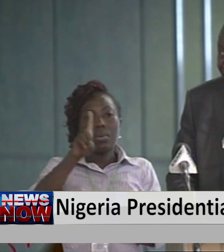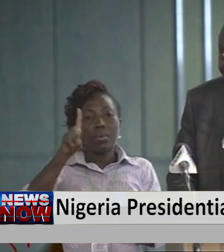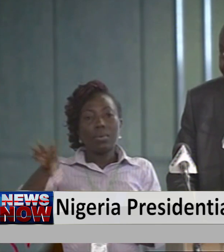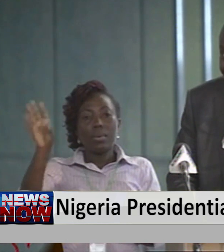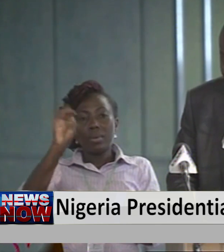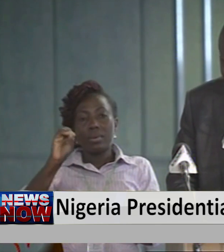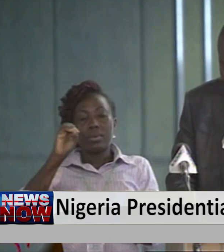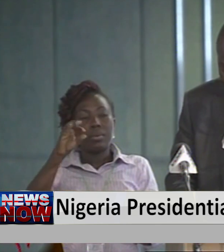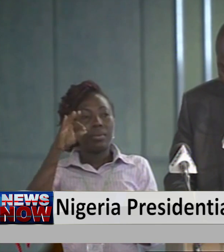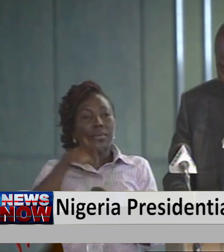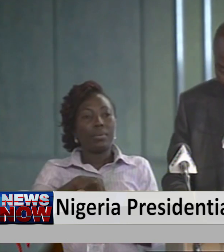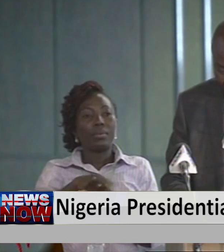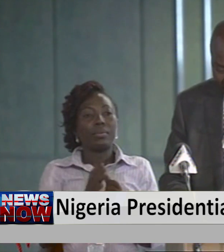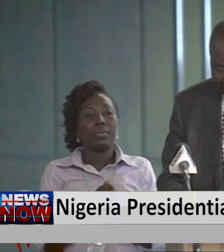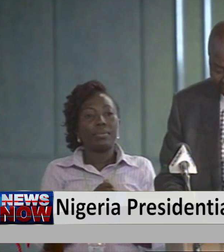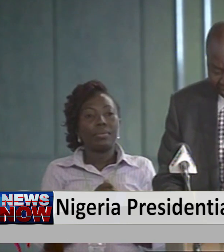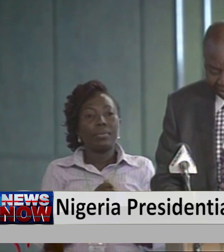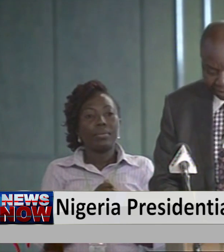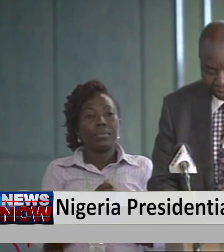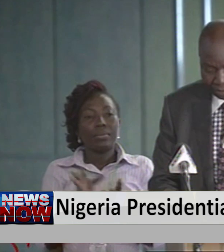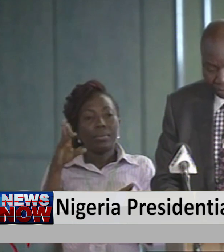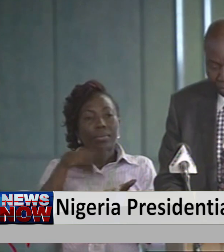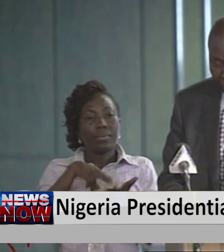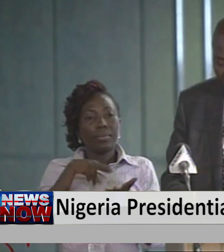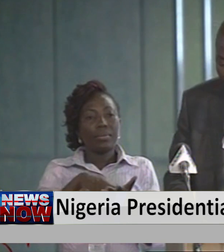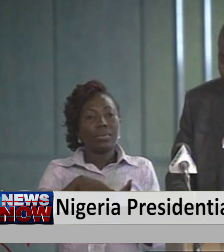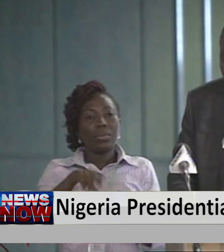110 votes. I repeat,